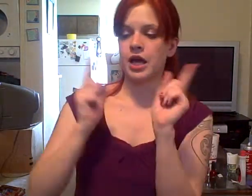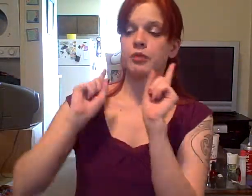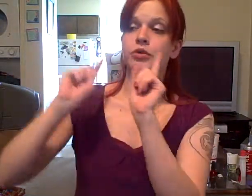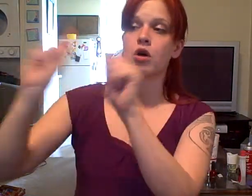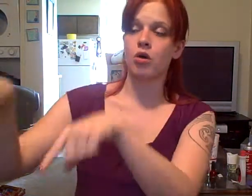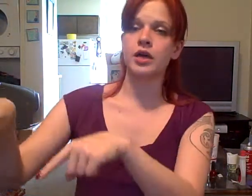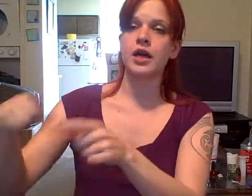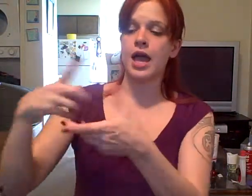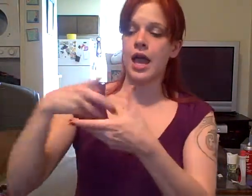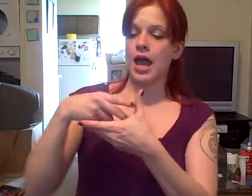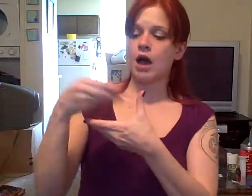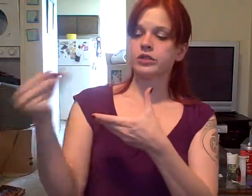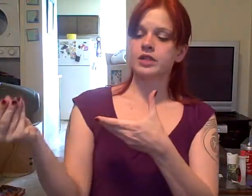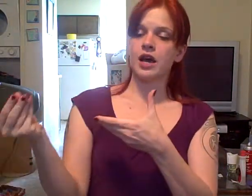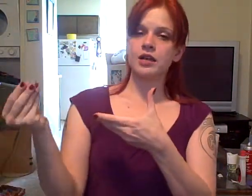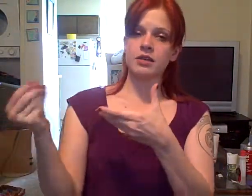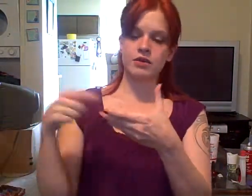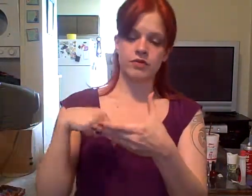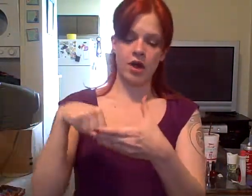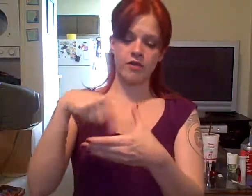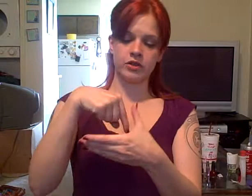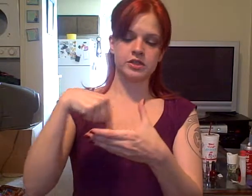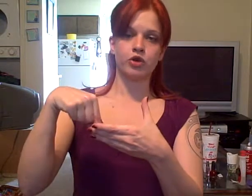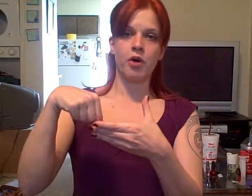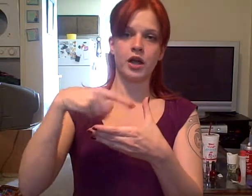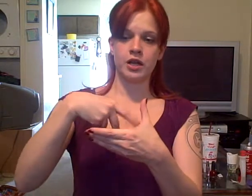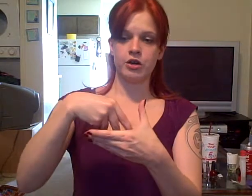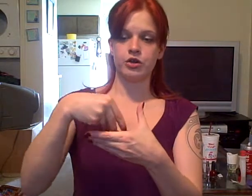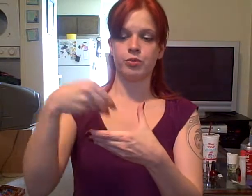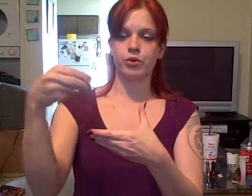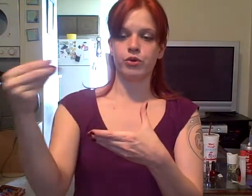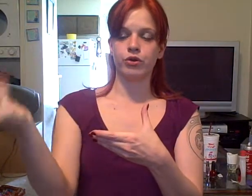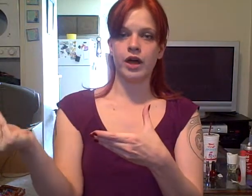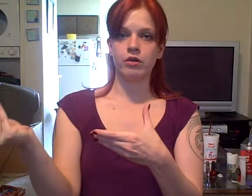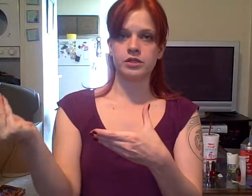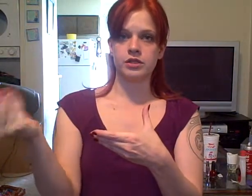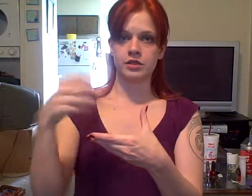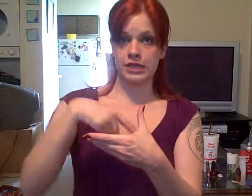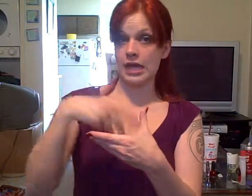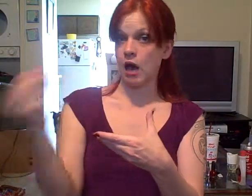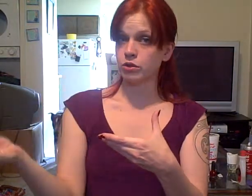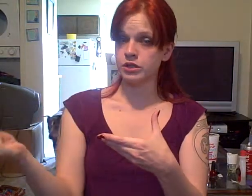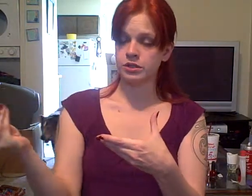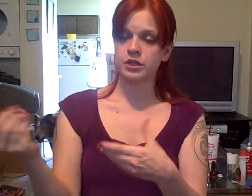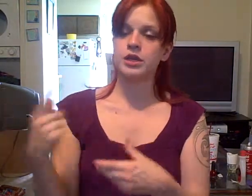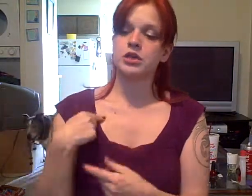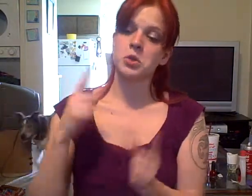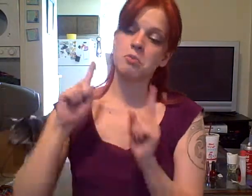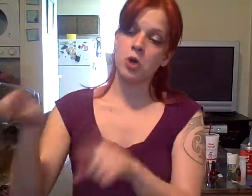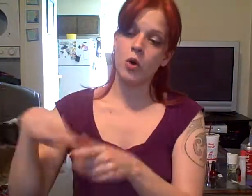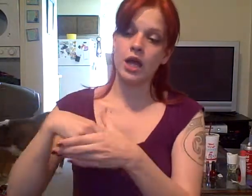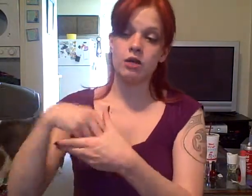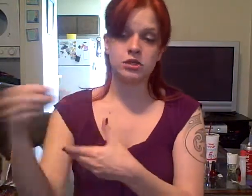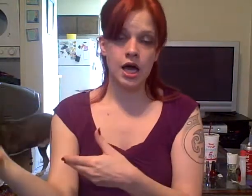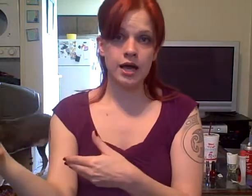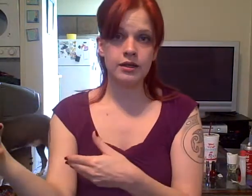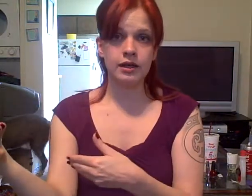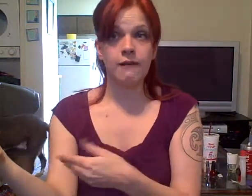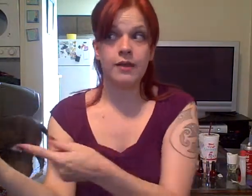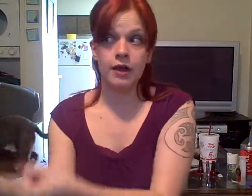I'm going outside. If you have this little pocket here, you pull out. That's out. So I'm going outside, and then I'll